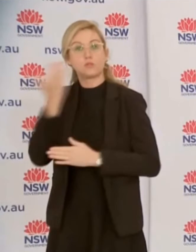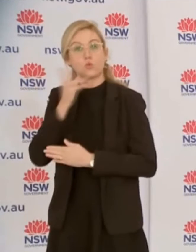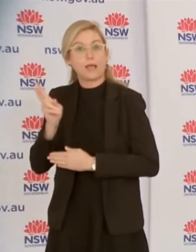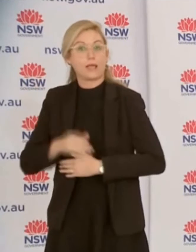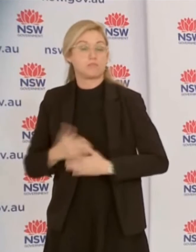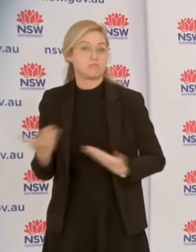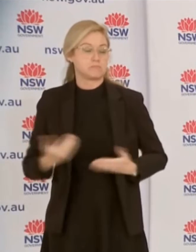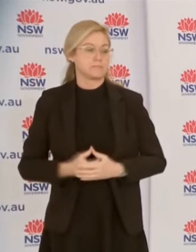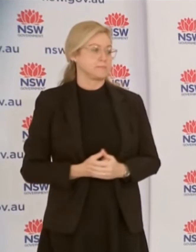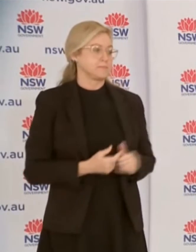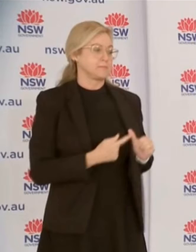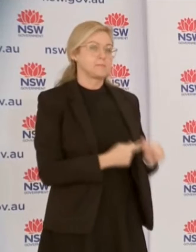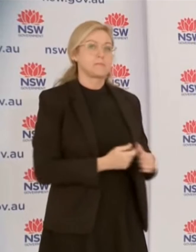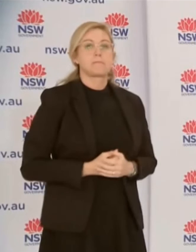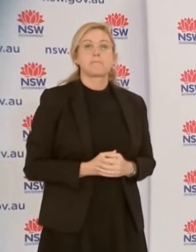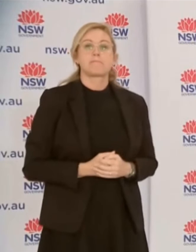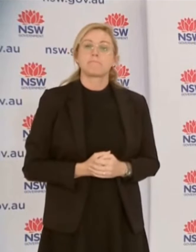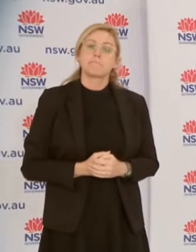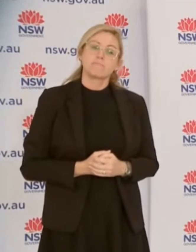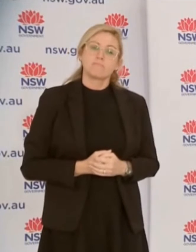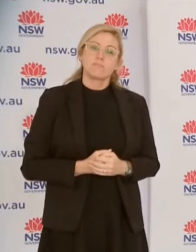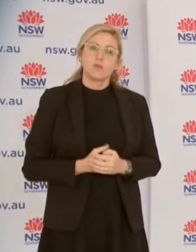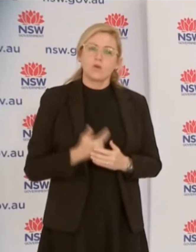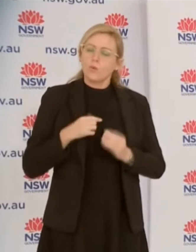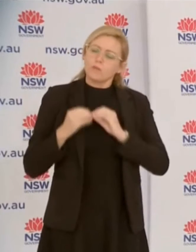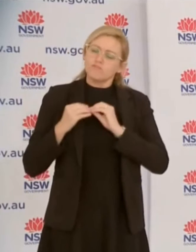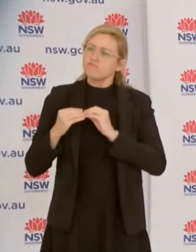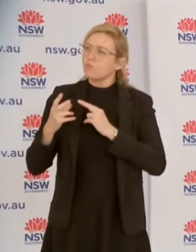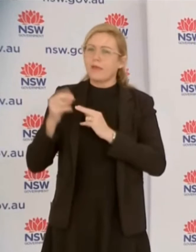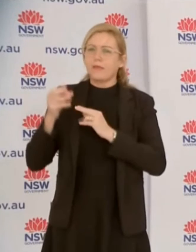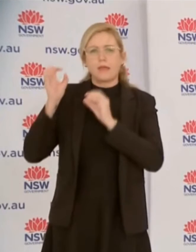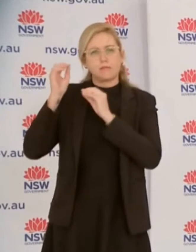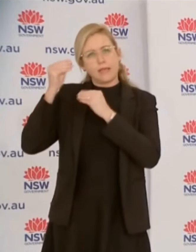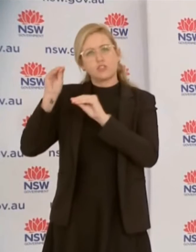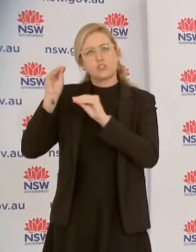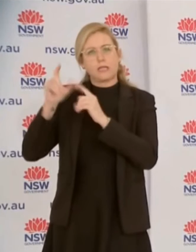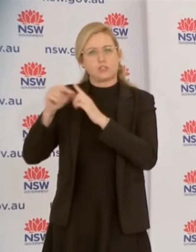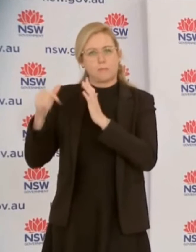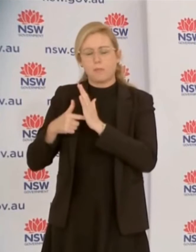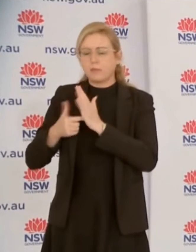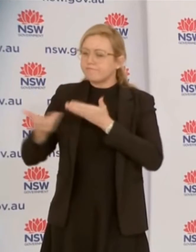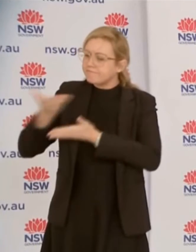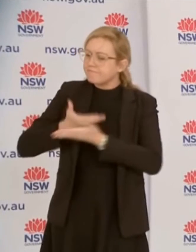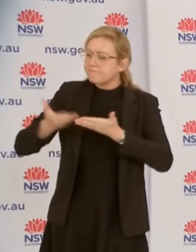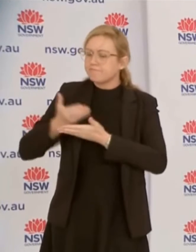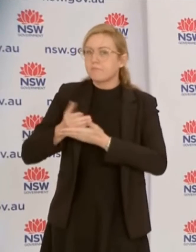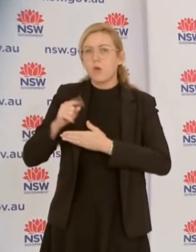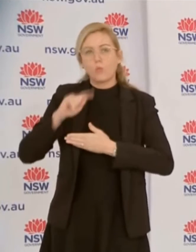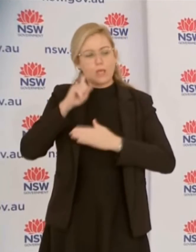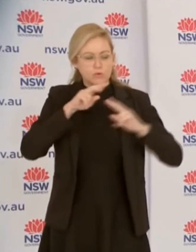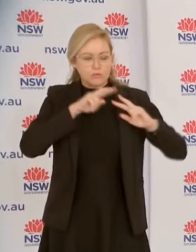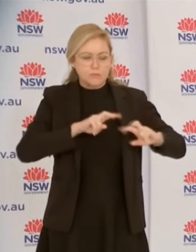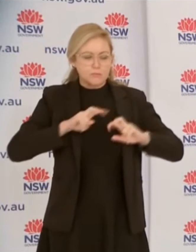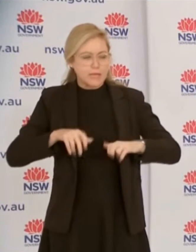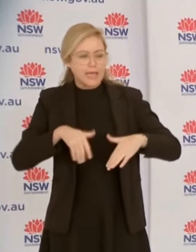moment, the school settings, we're working with education on what that looks like. But clearly we will look at all technologies and how they've